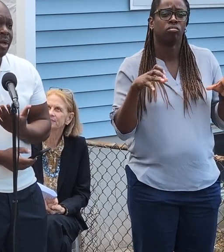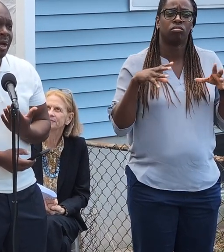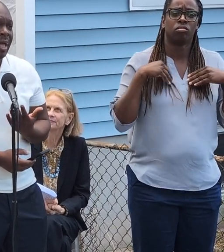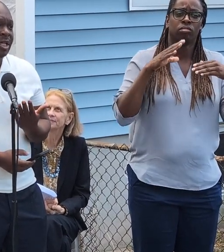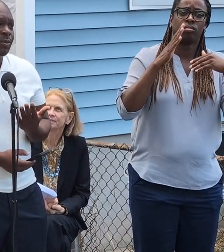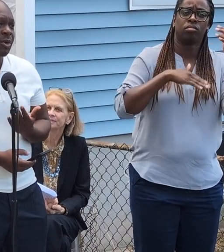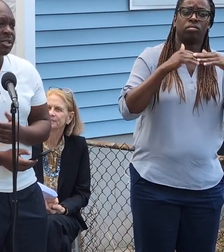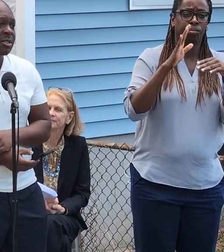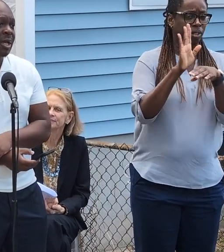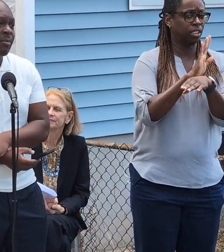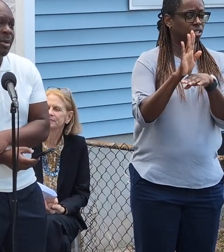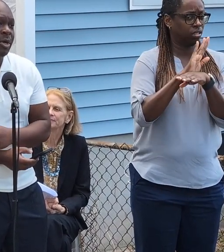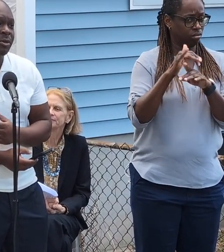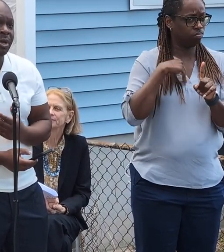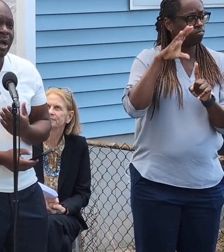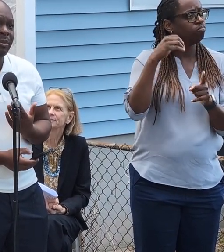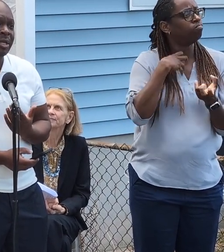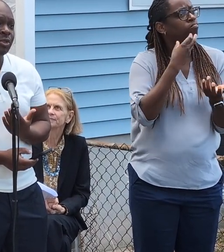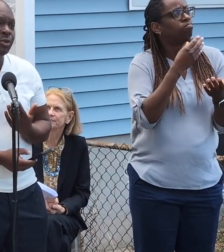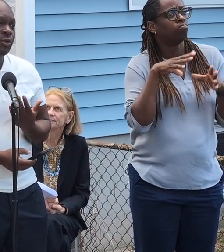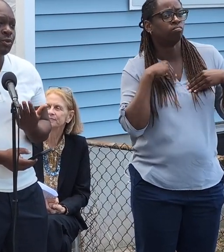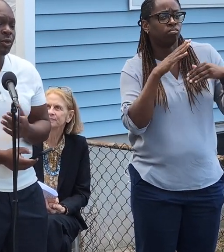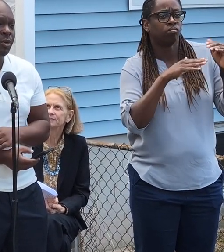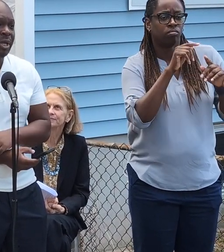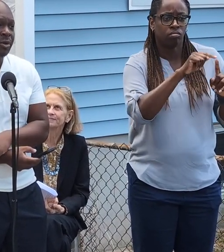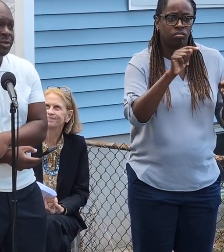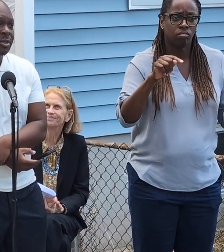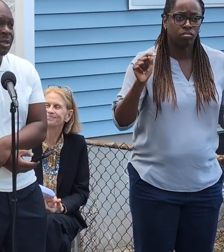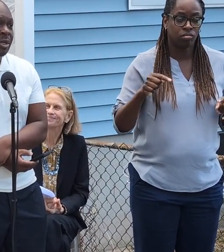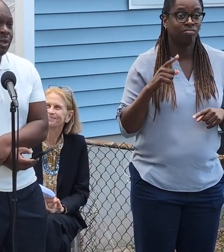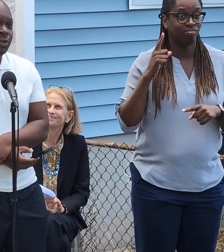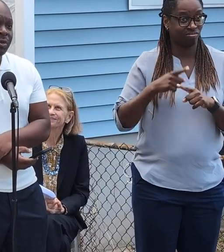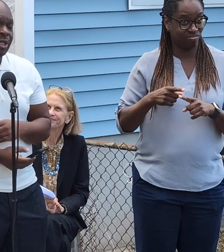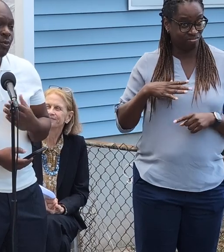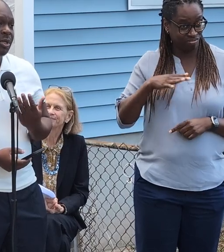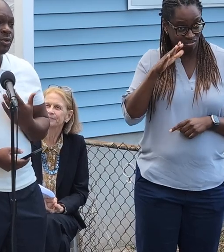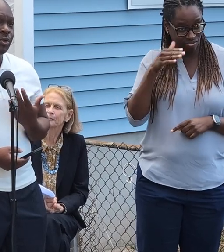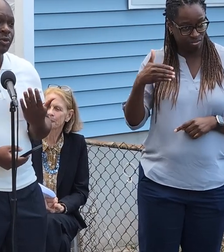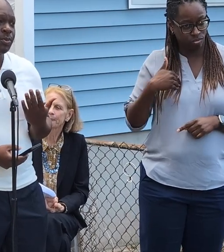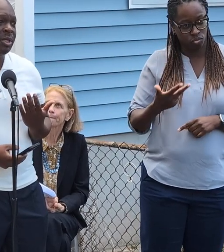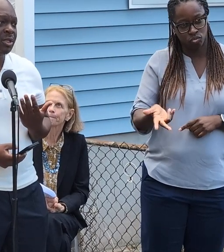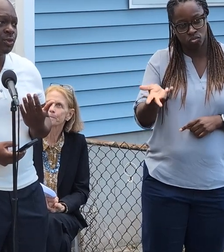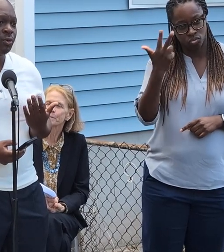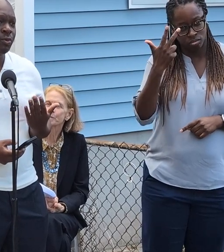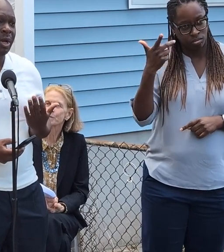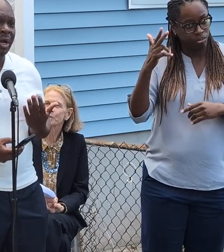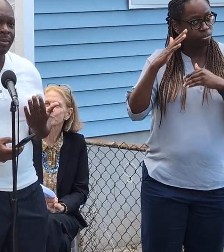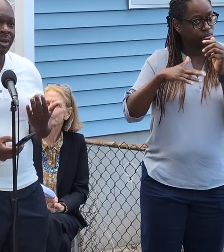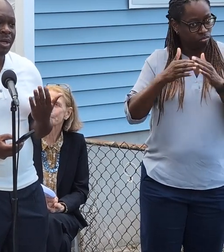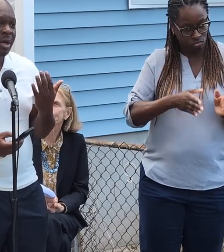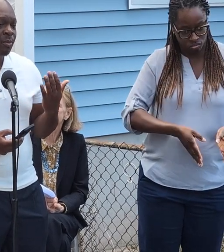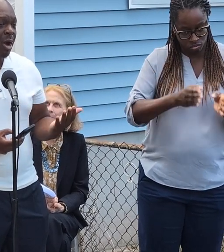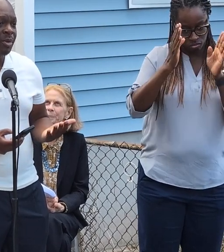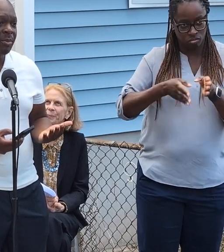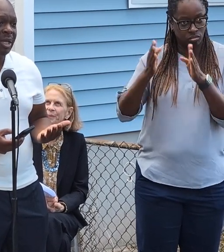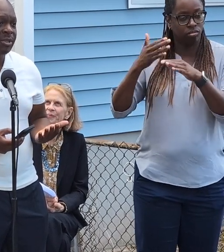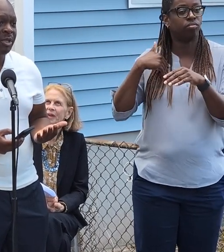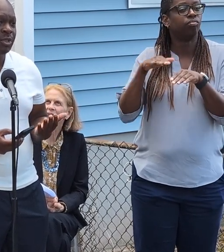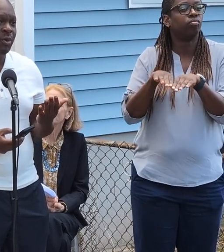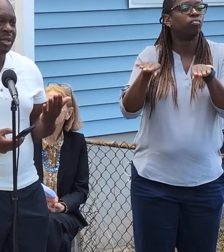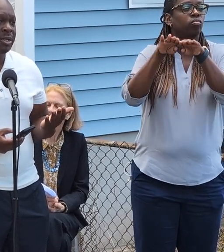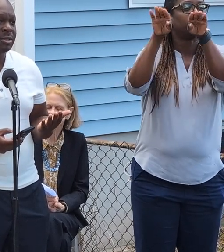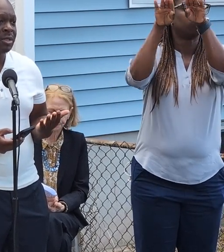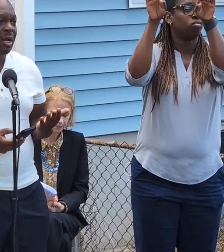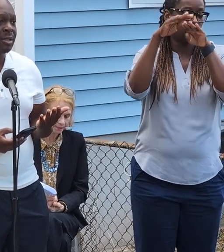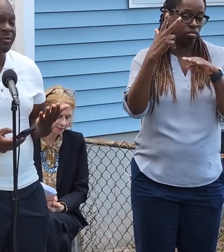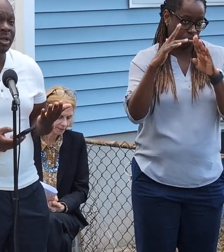the aspiration to help my mother manage her two triple-deckers. So that's what introduced me into property management